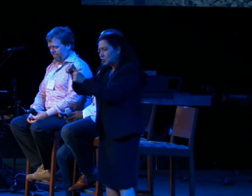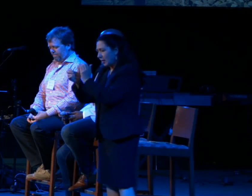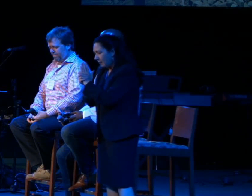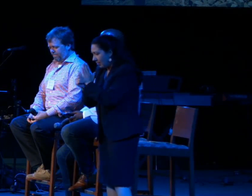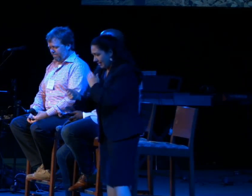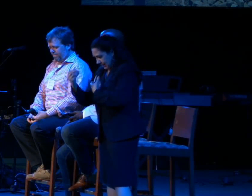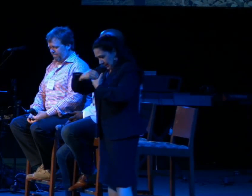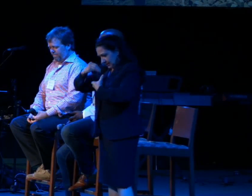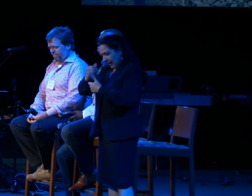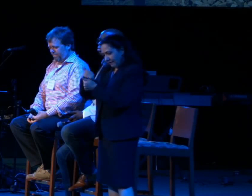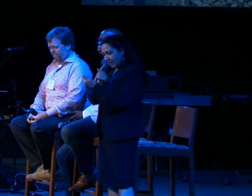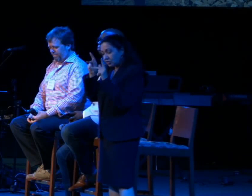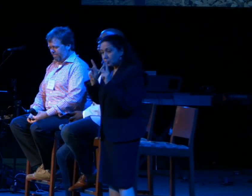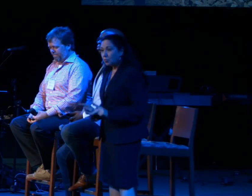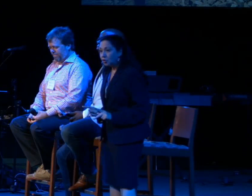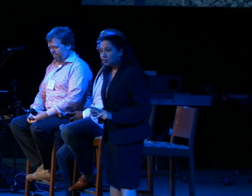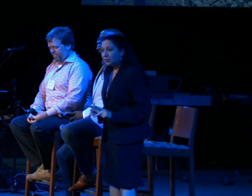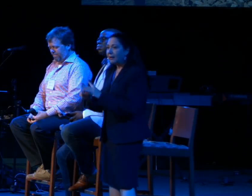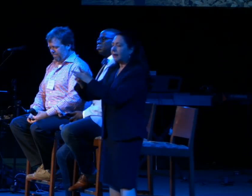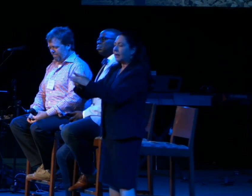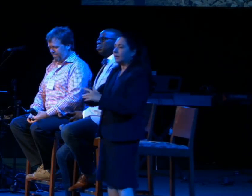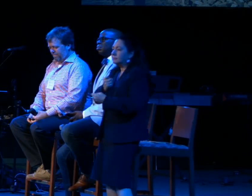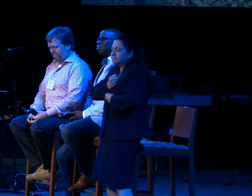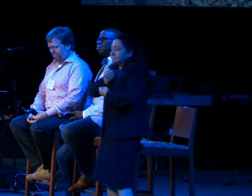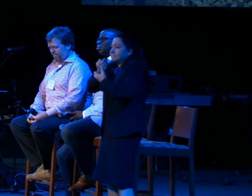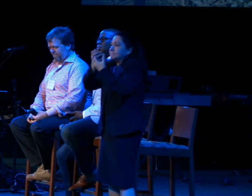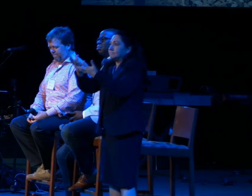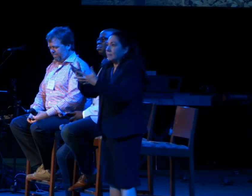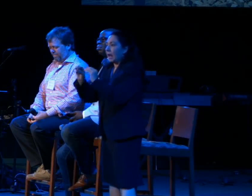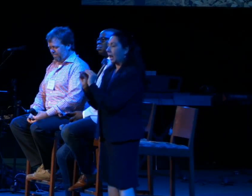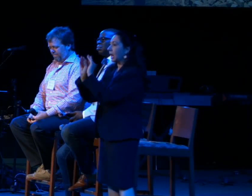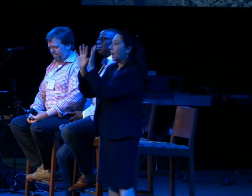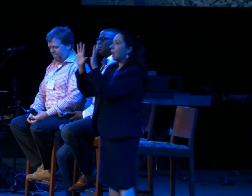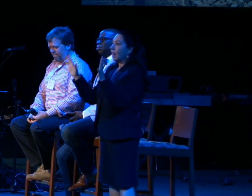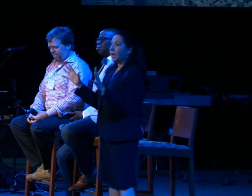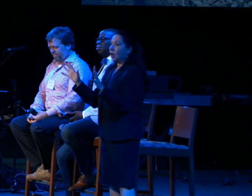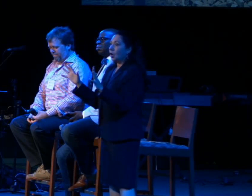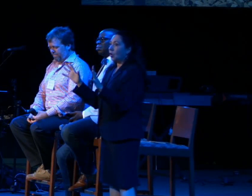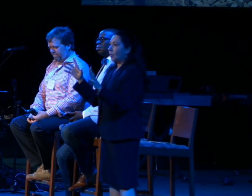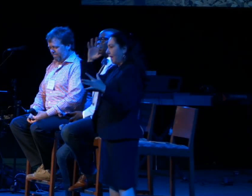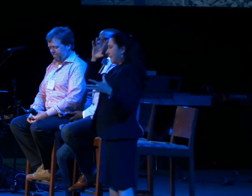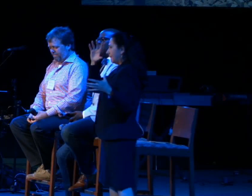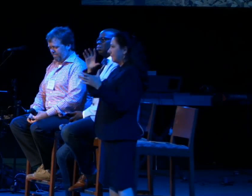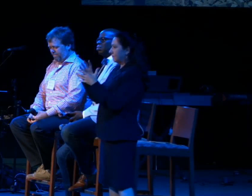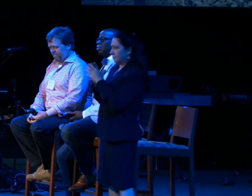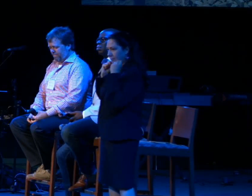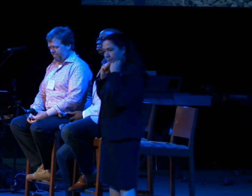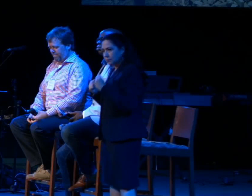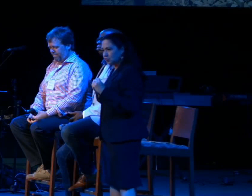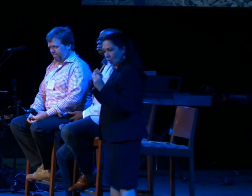United Methodist and to begin to sing it with clarity, with conviction.